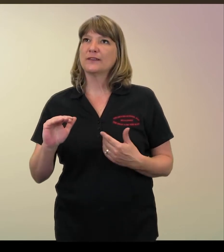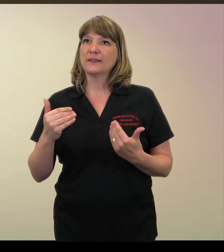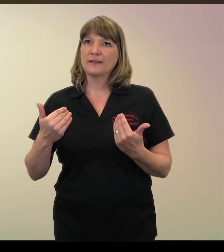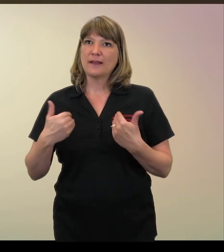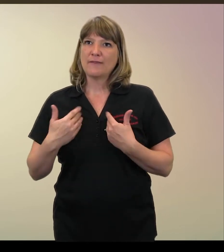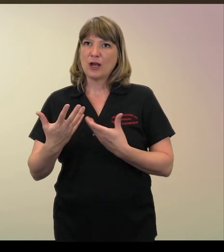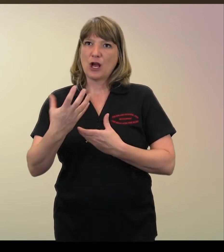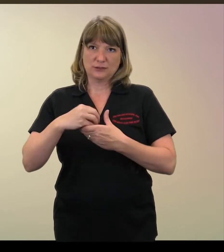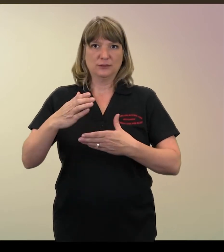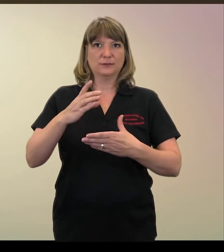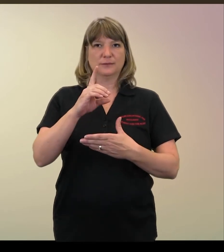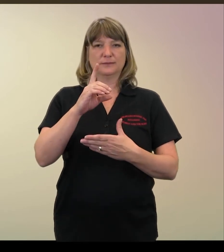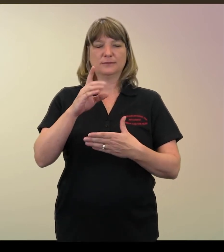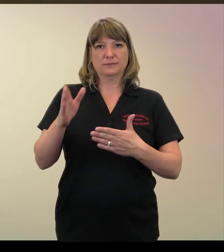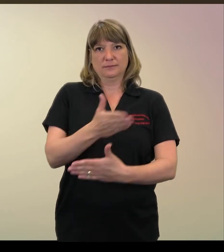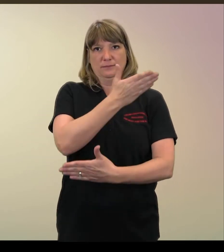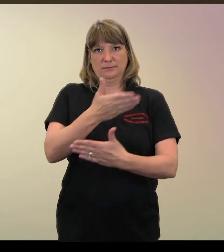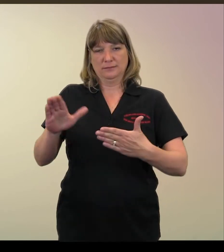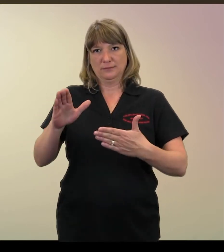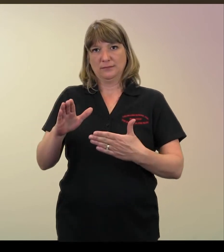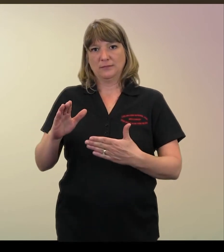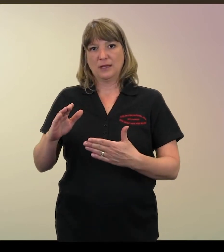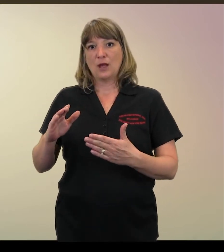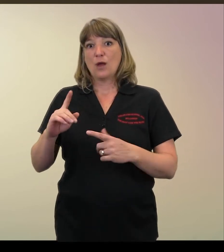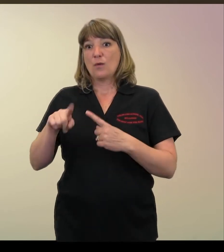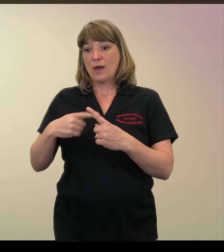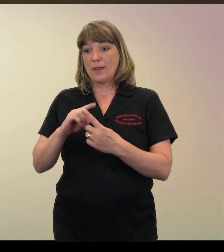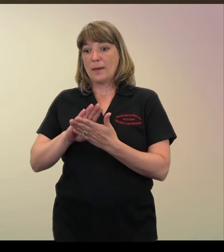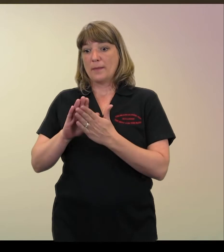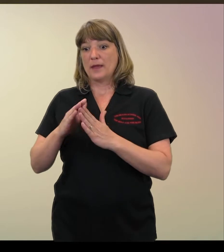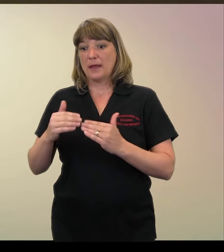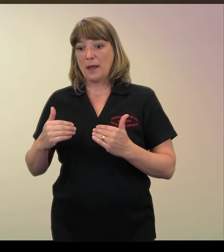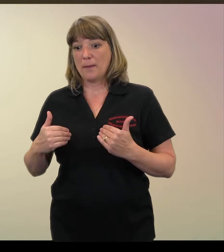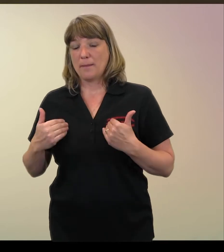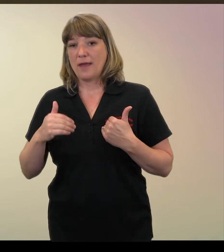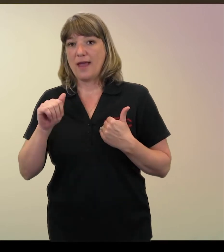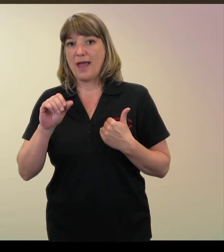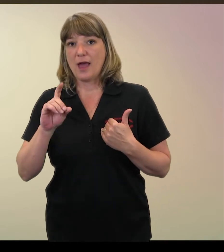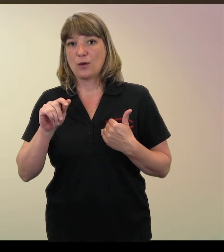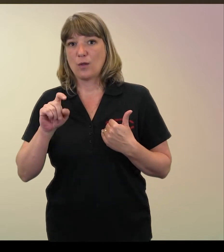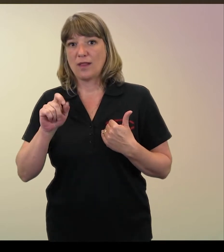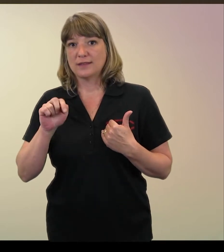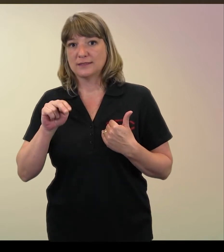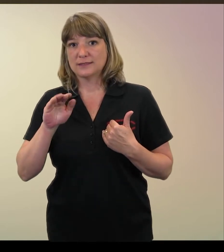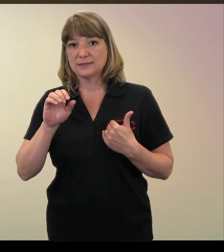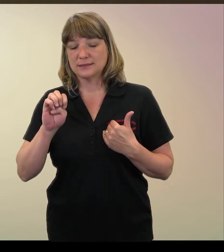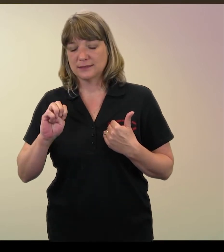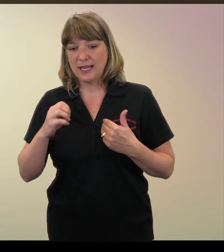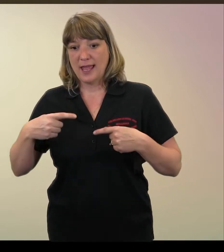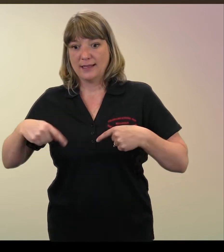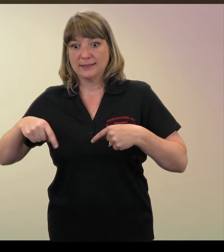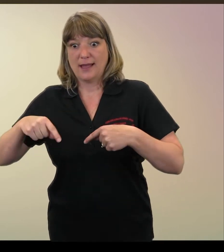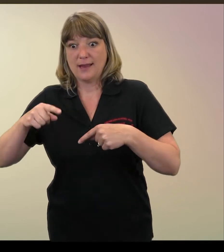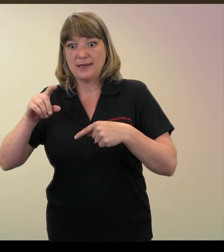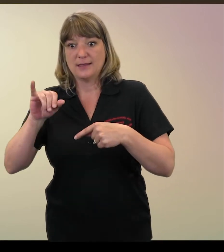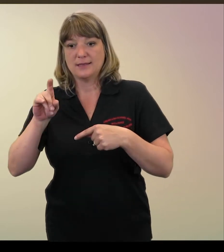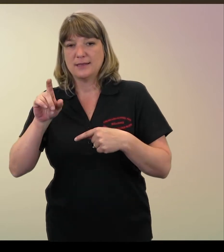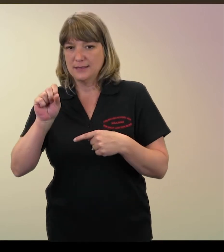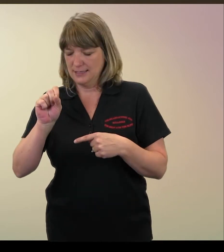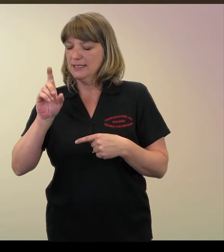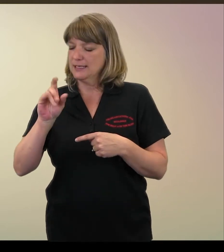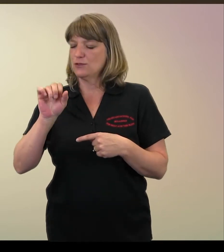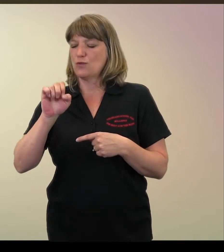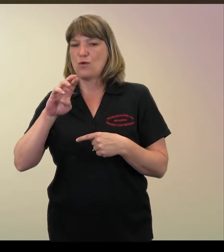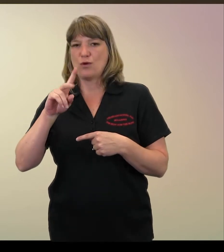children with an autism spectrum disorder approach adolescence, is the onset of an anxiety disorder and